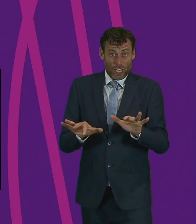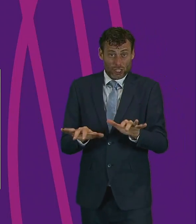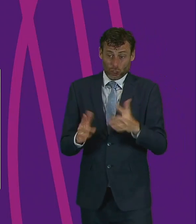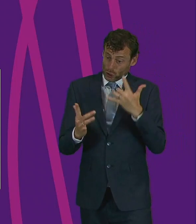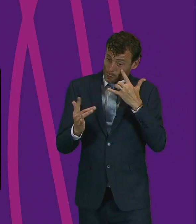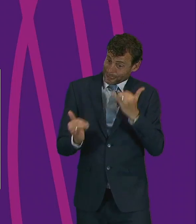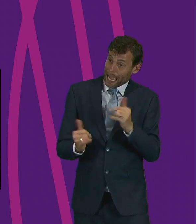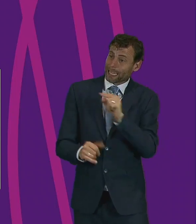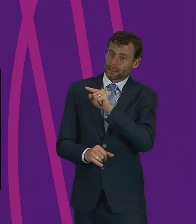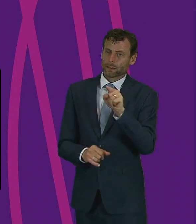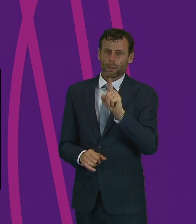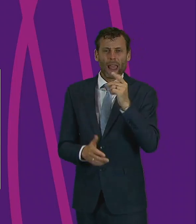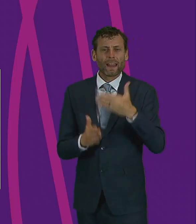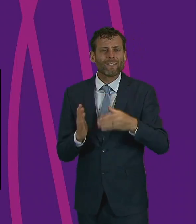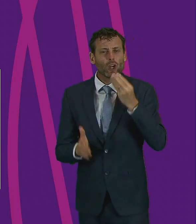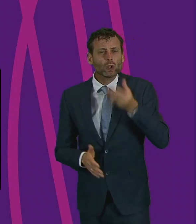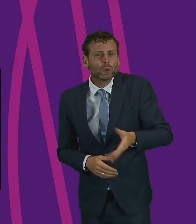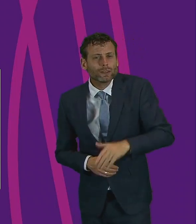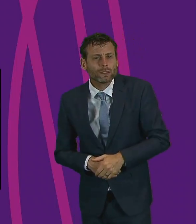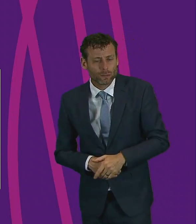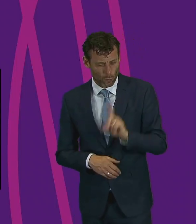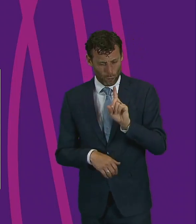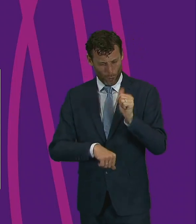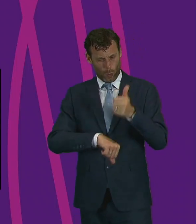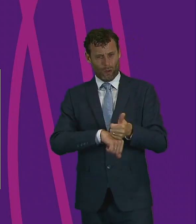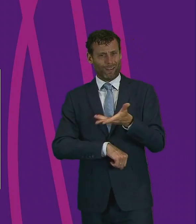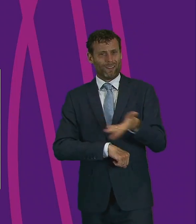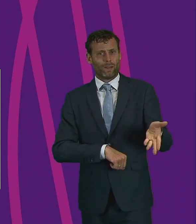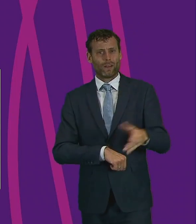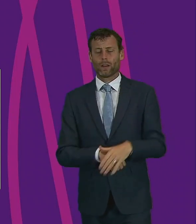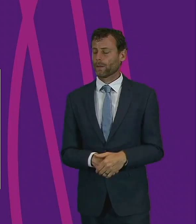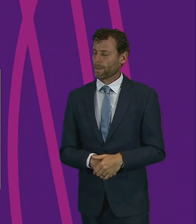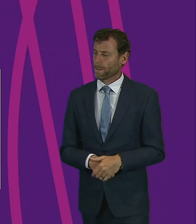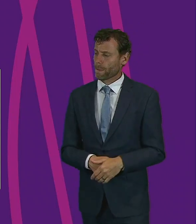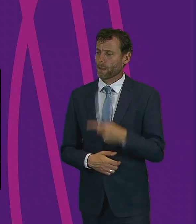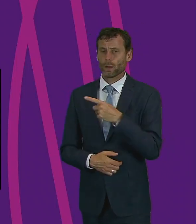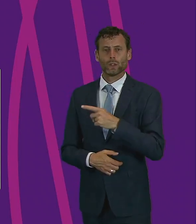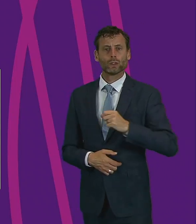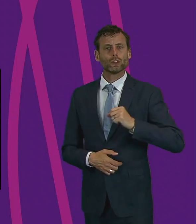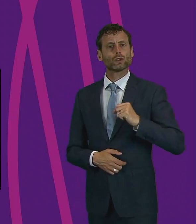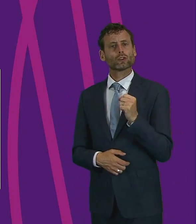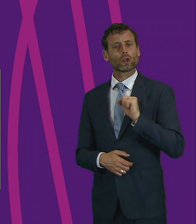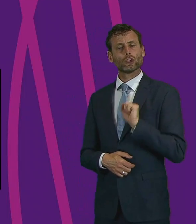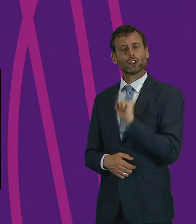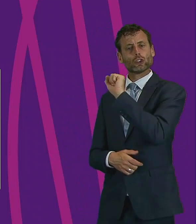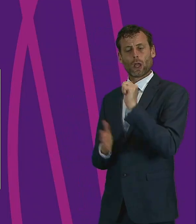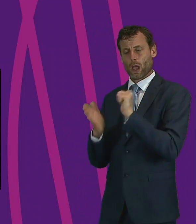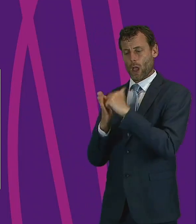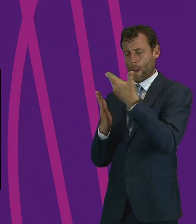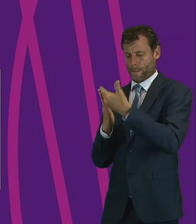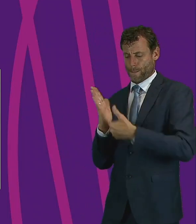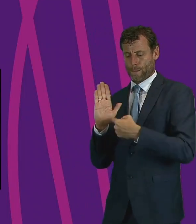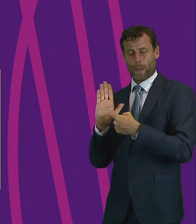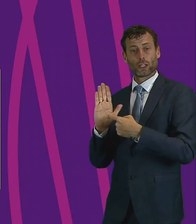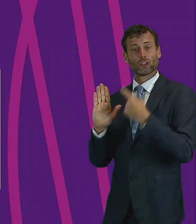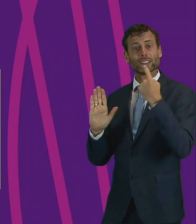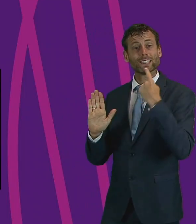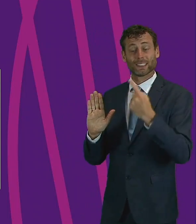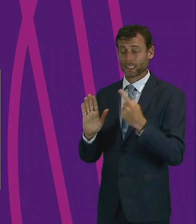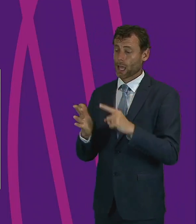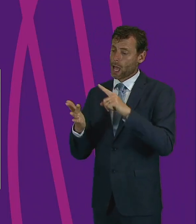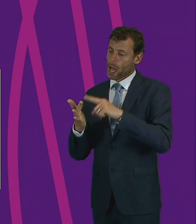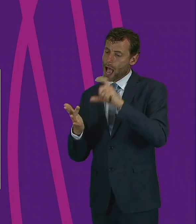I found it promising one of the Scottish Government's own publications showed forecasting data that says both hospital beds and